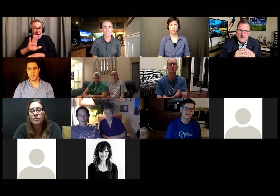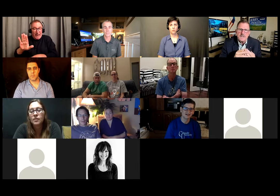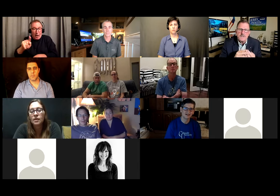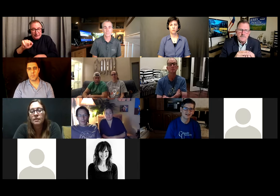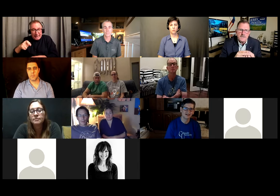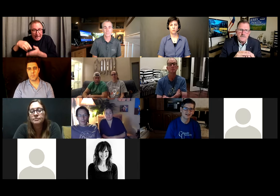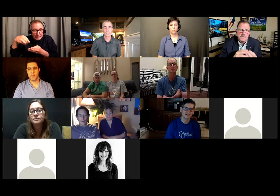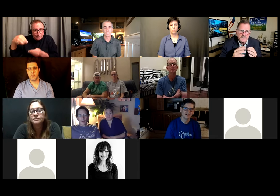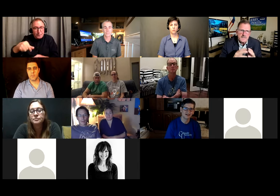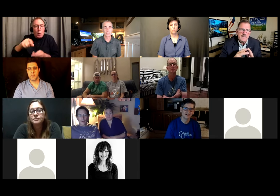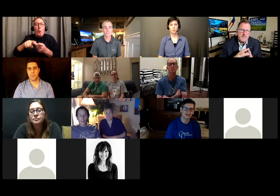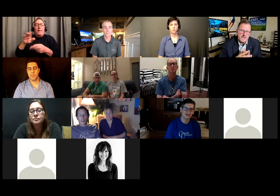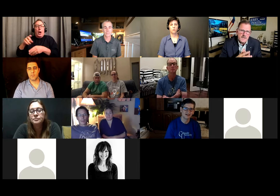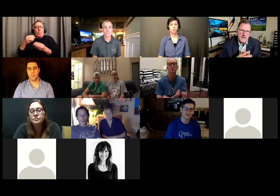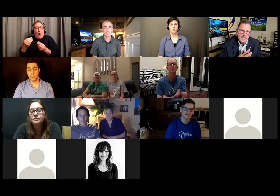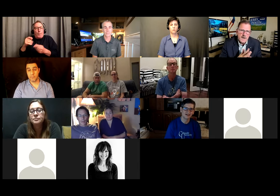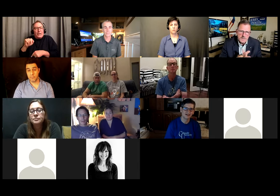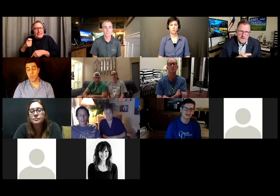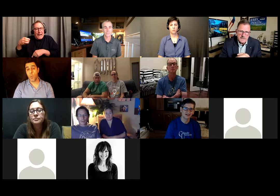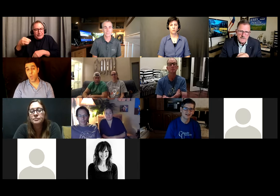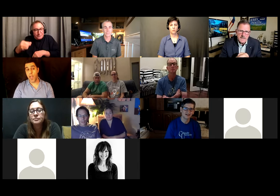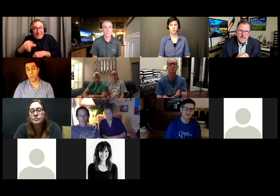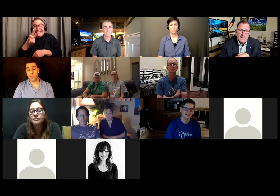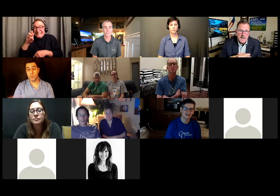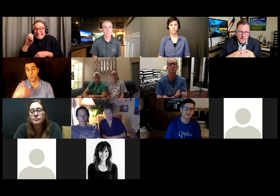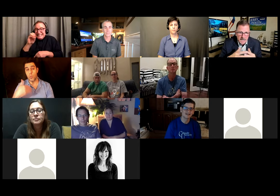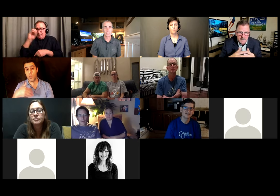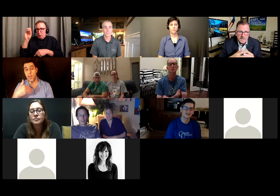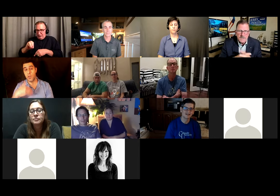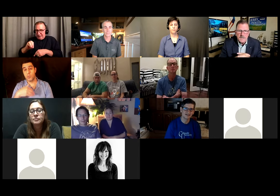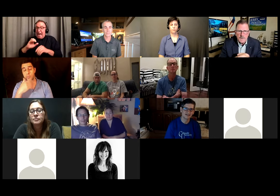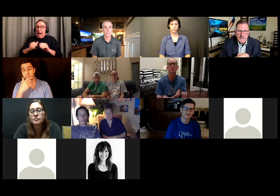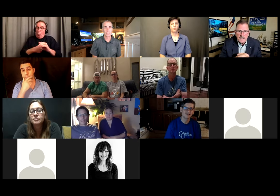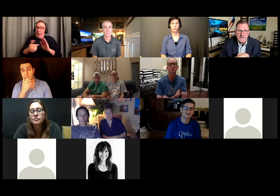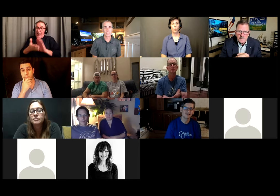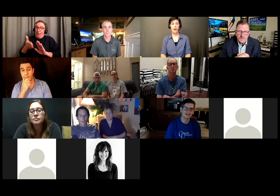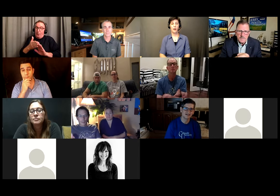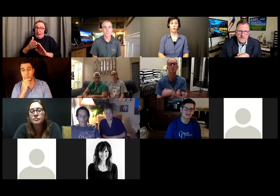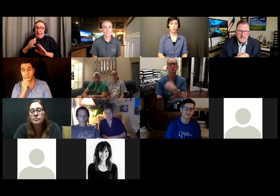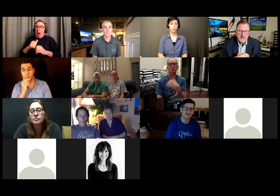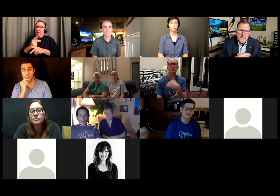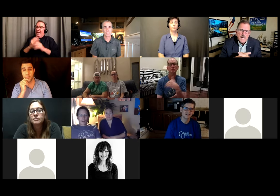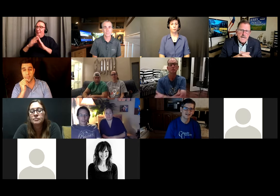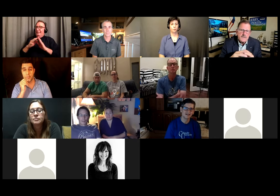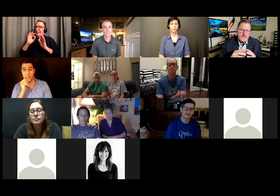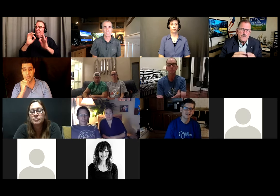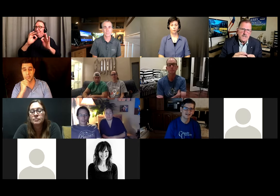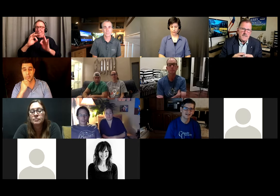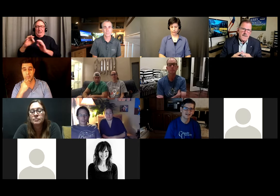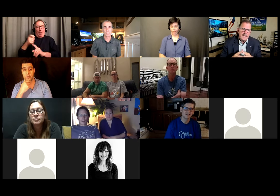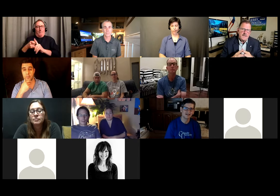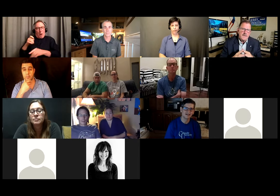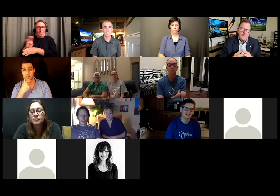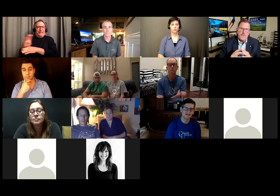property taxes from business, but 60% of how we operate the city, how we keep the city the way it is, comes from business. So it isn't